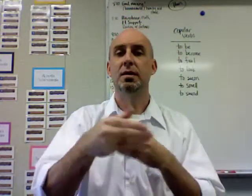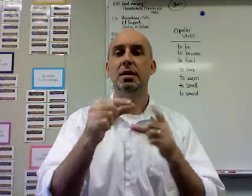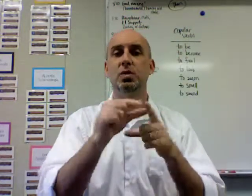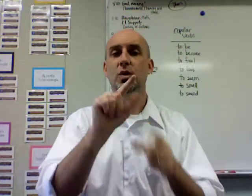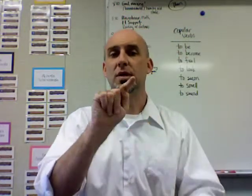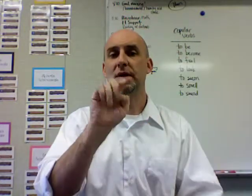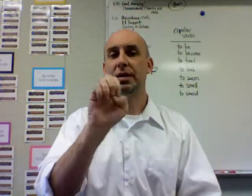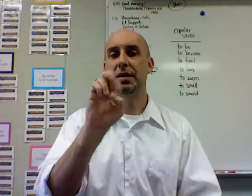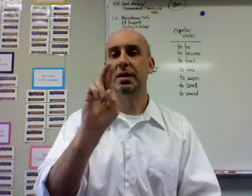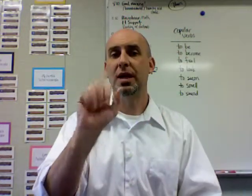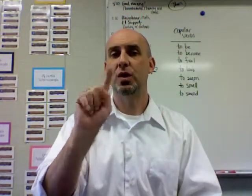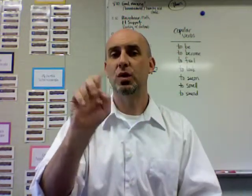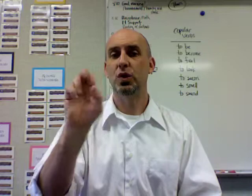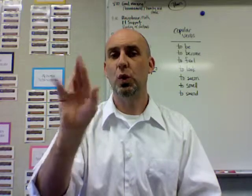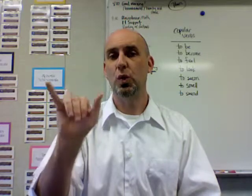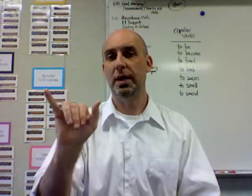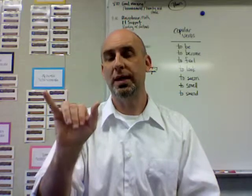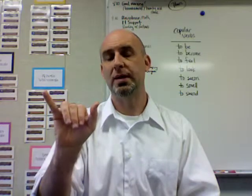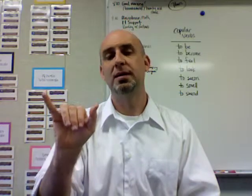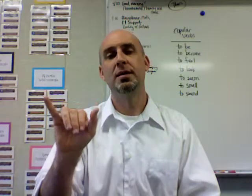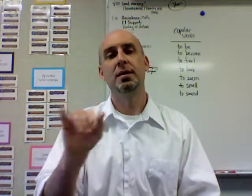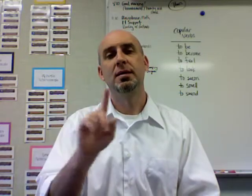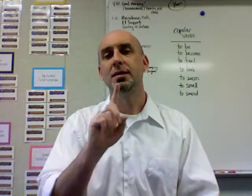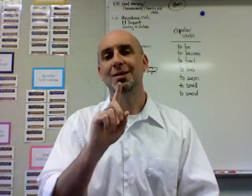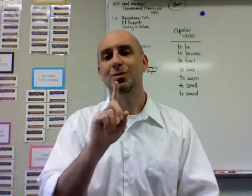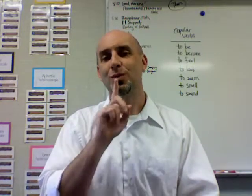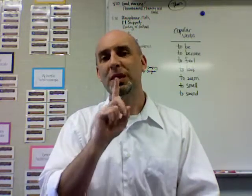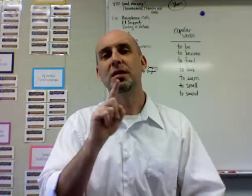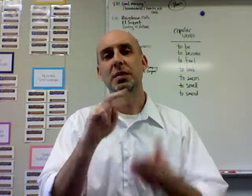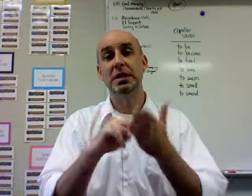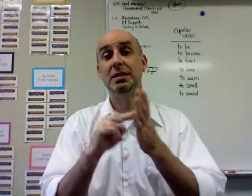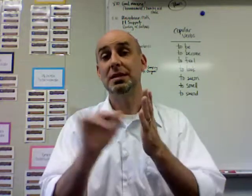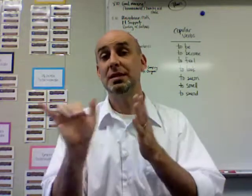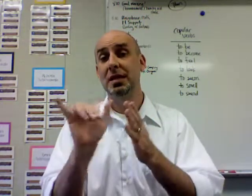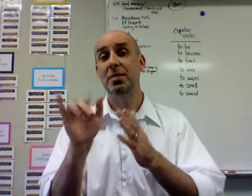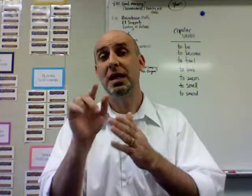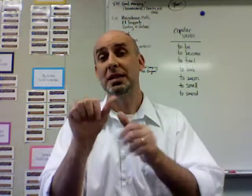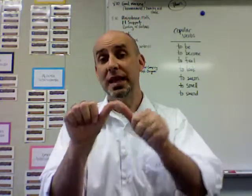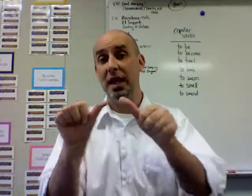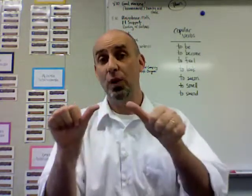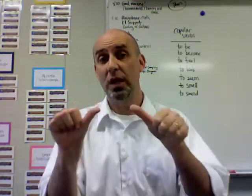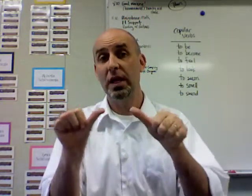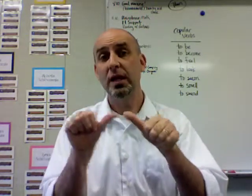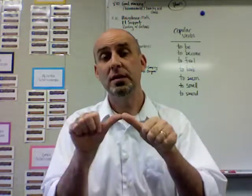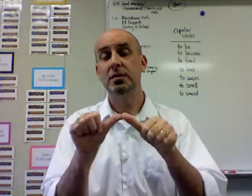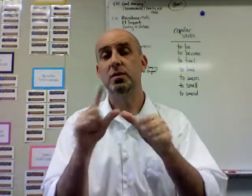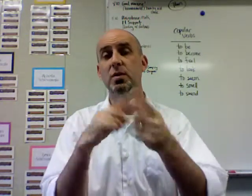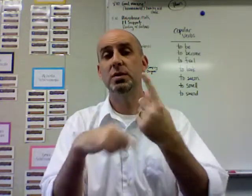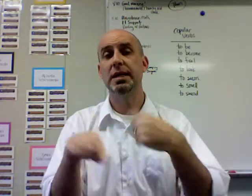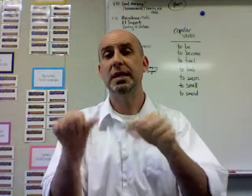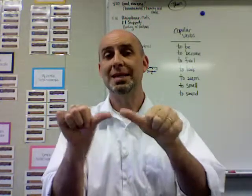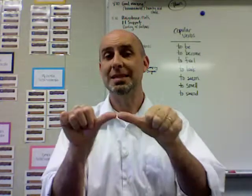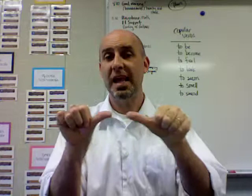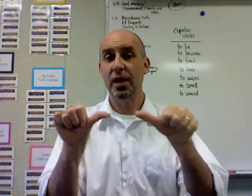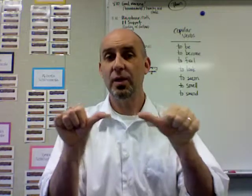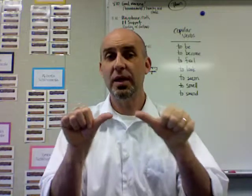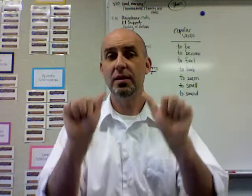Next word, territory. It really means the same thing as area. So what we're signing is area. It's